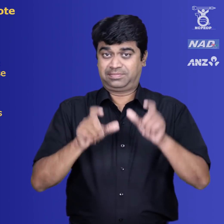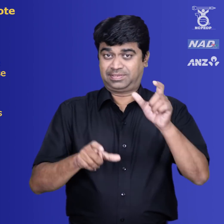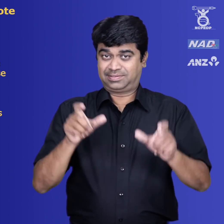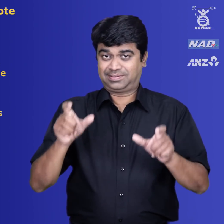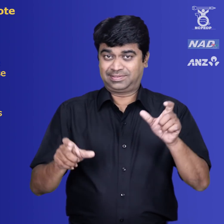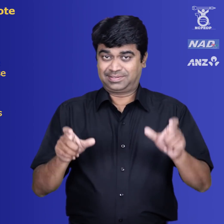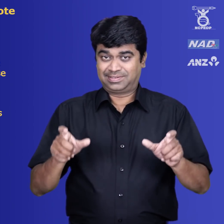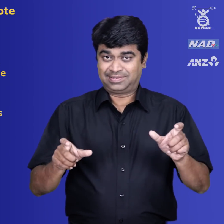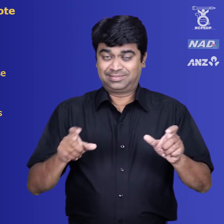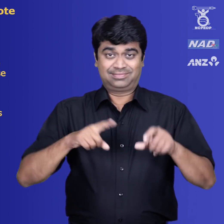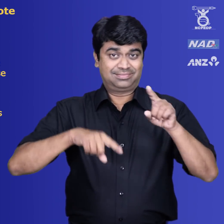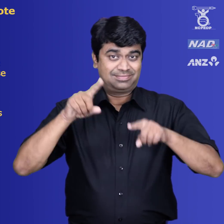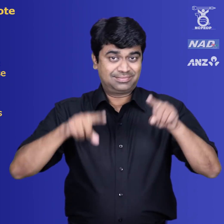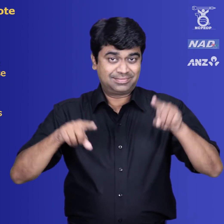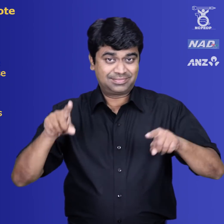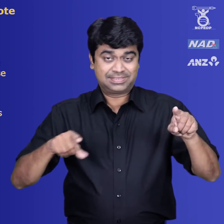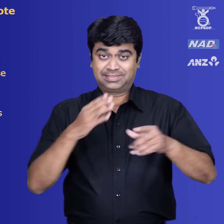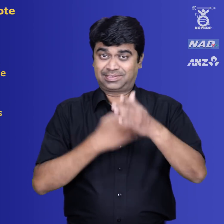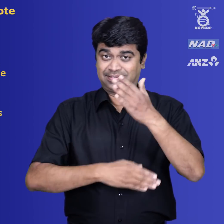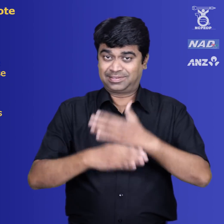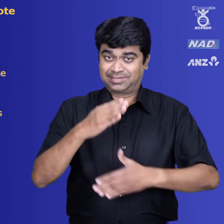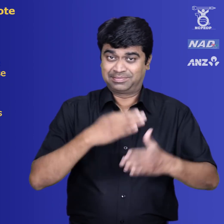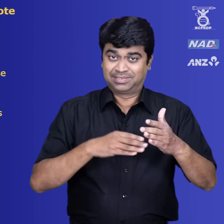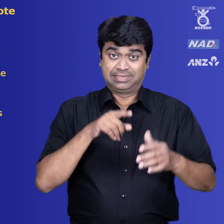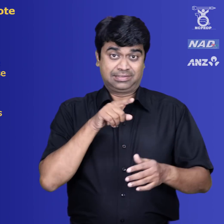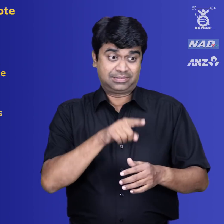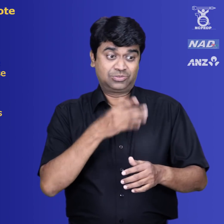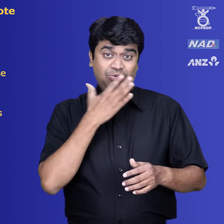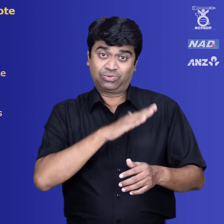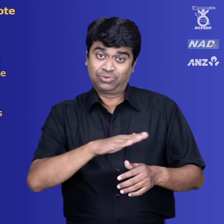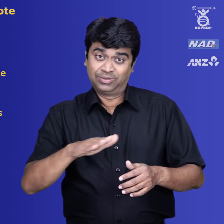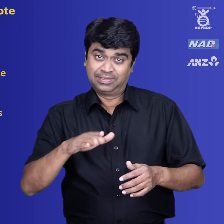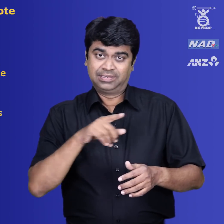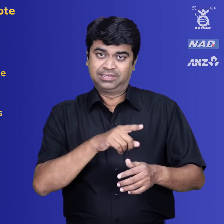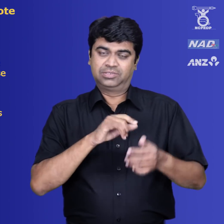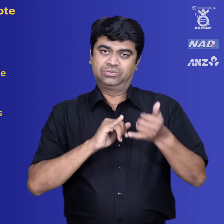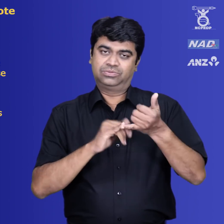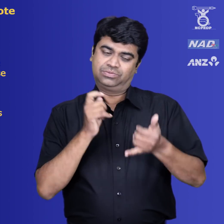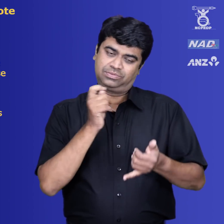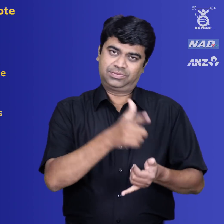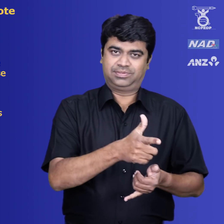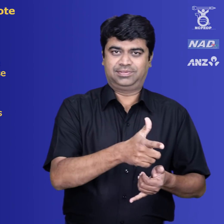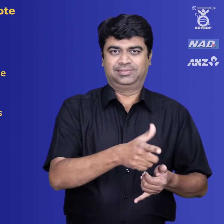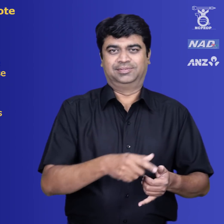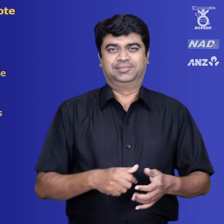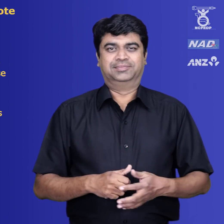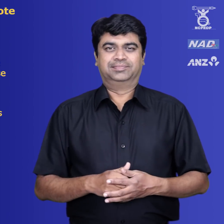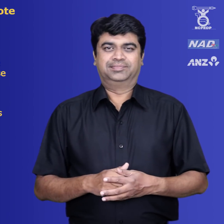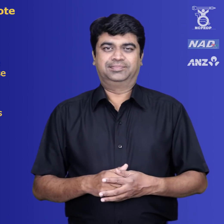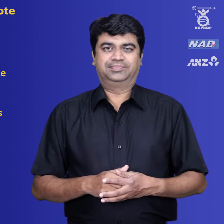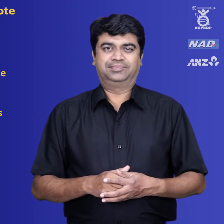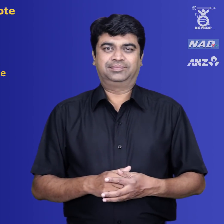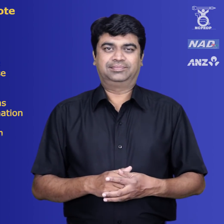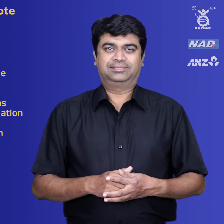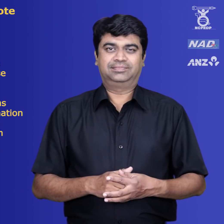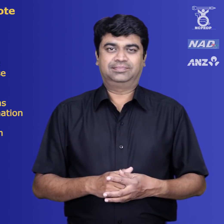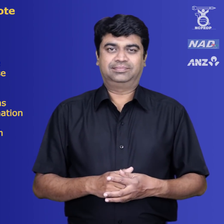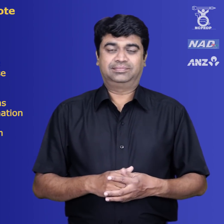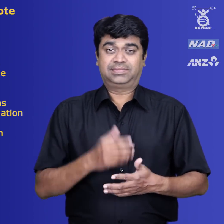To provide scholarships in appropriate cases to students with benchmark disability.